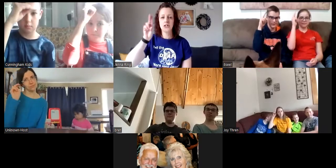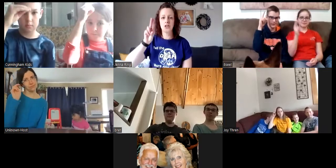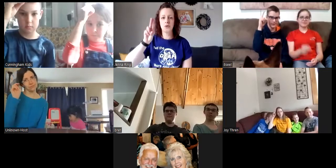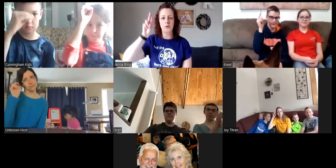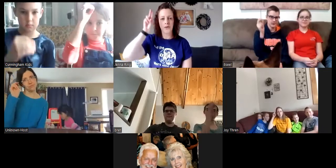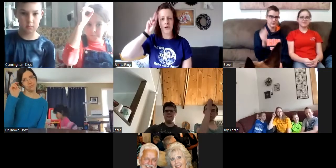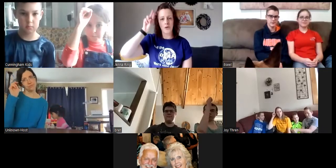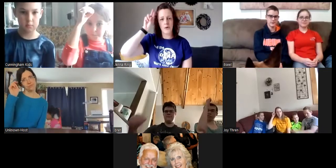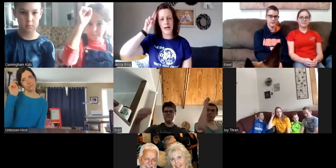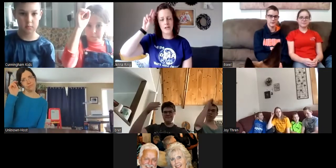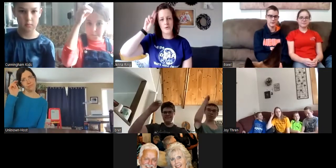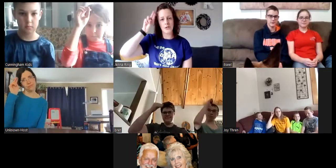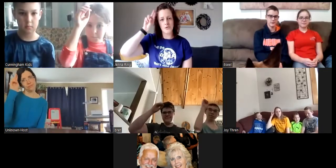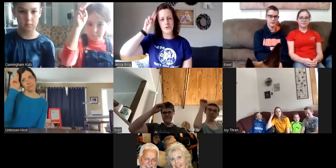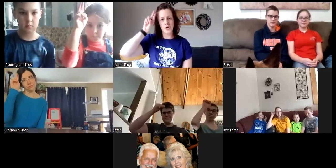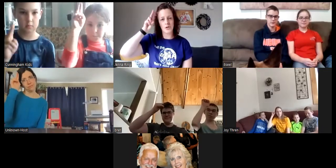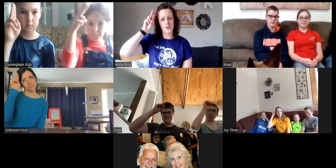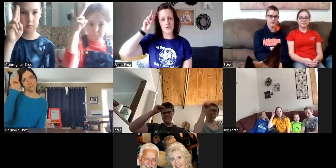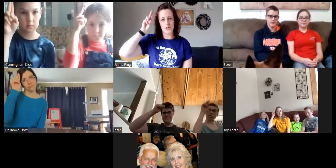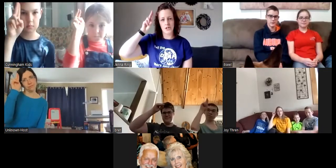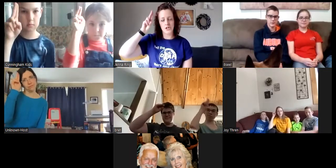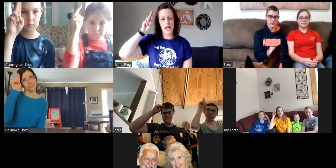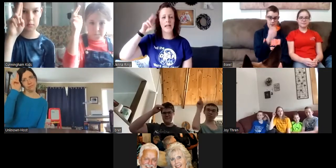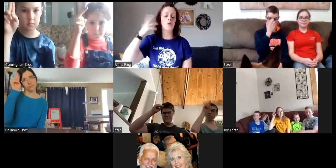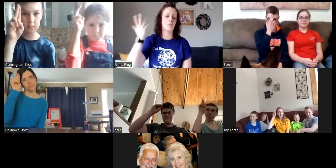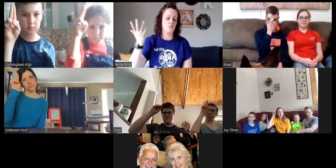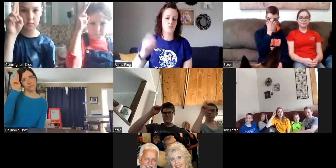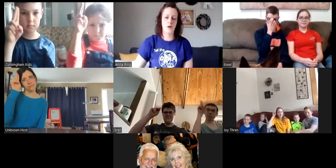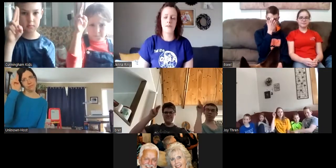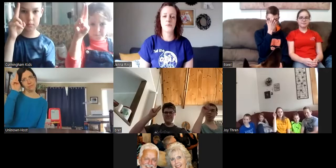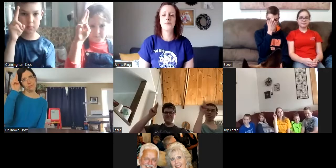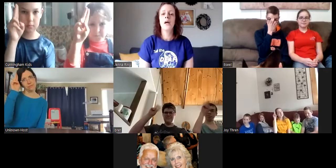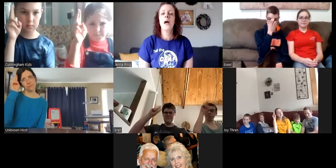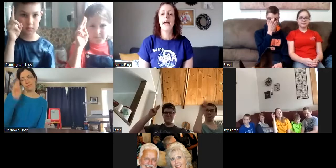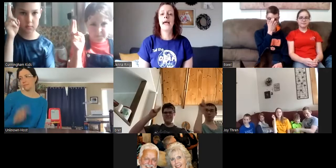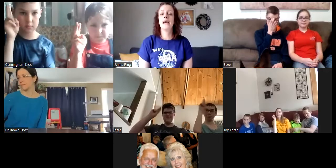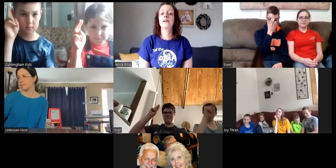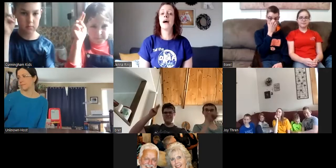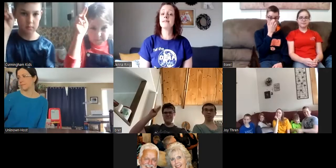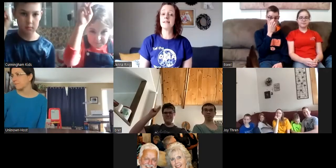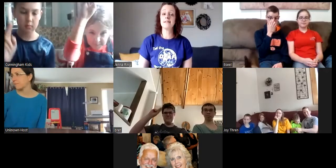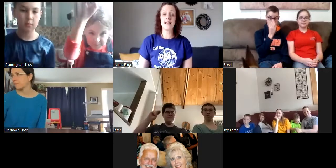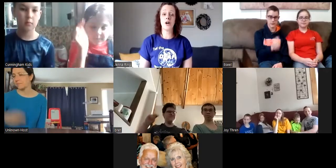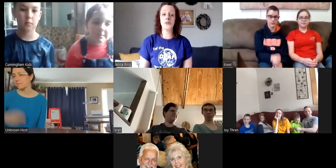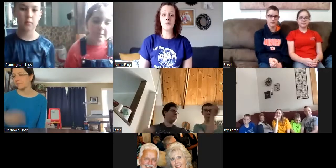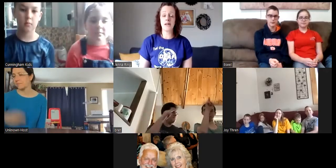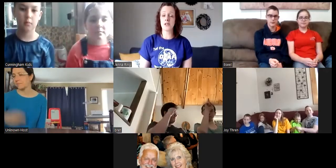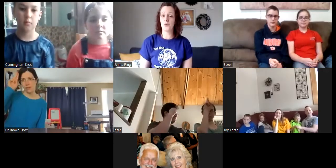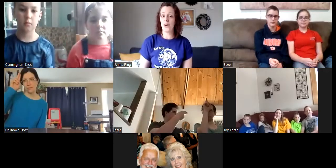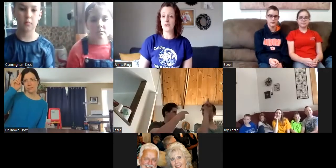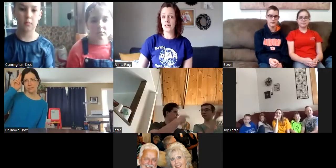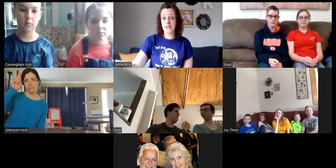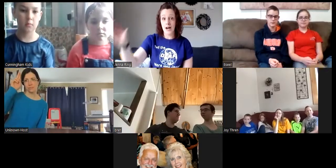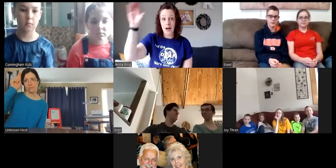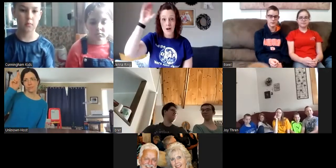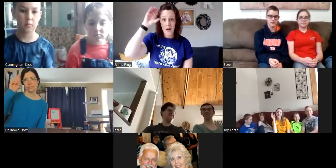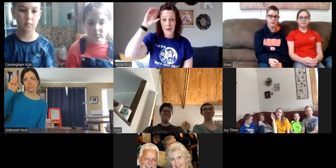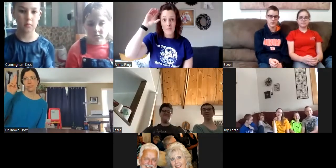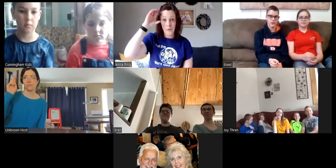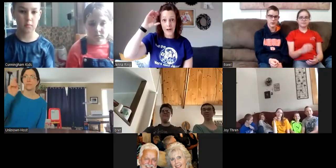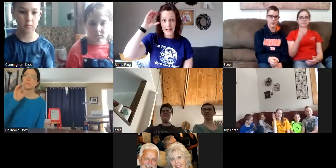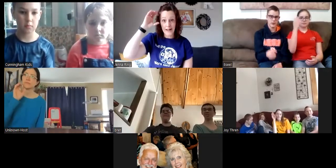Yeah, you're just gonna do it with your U hand. You can do circles, you can shake it, whatever. And cousins, it all depends on whether it's